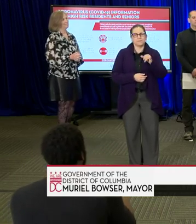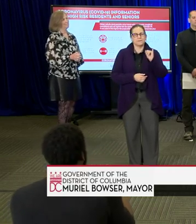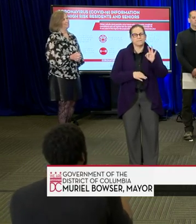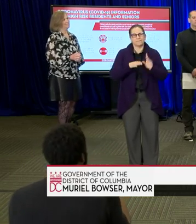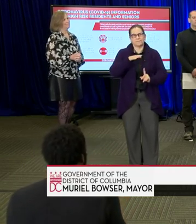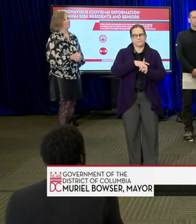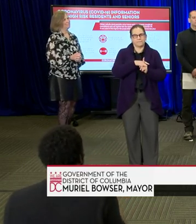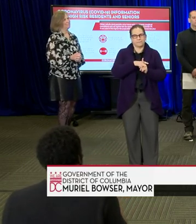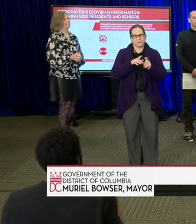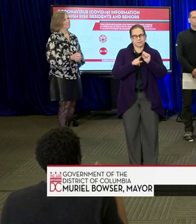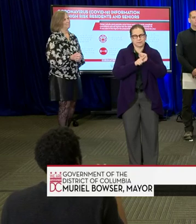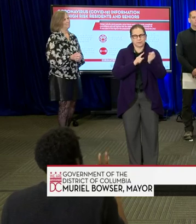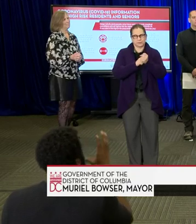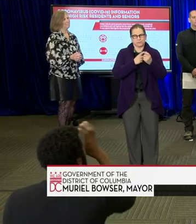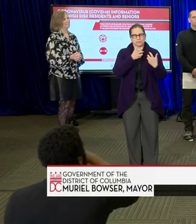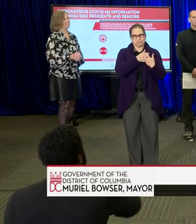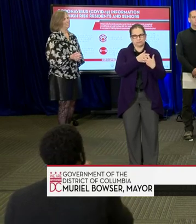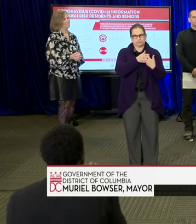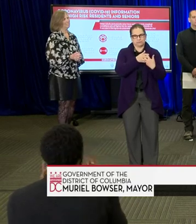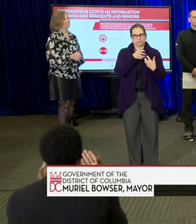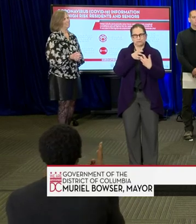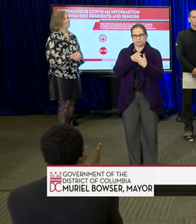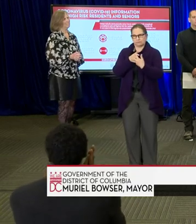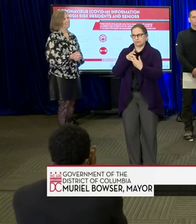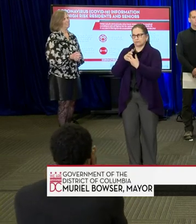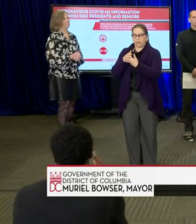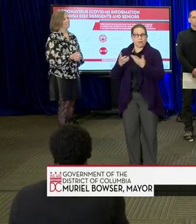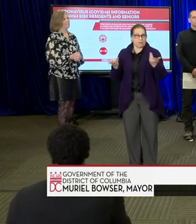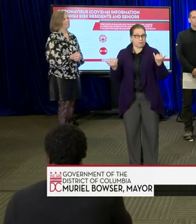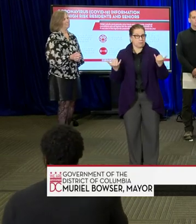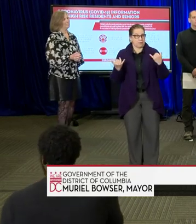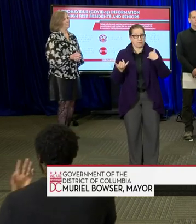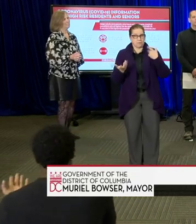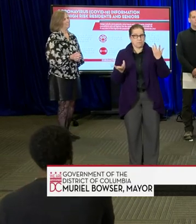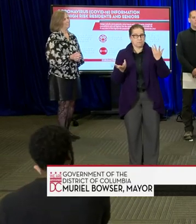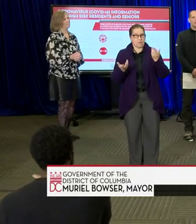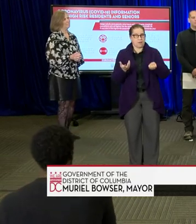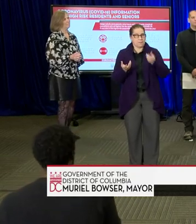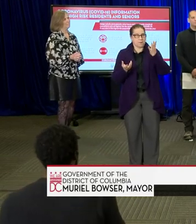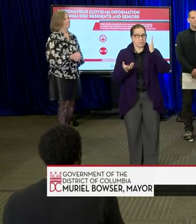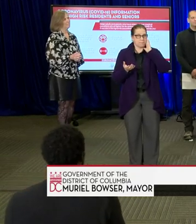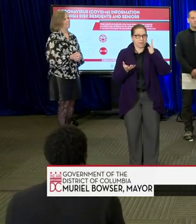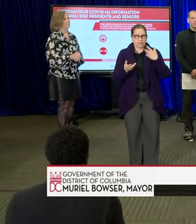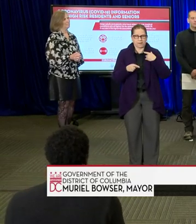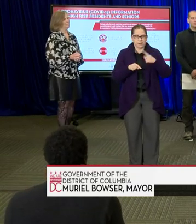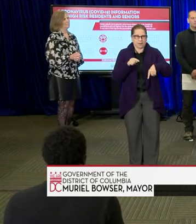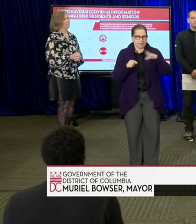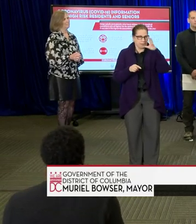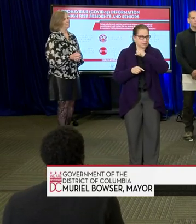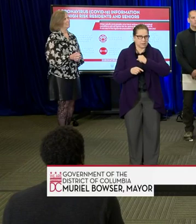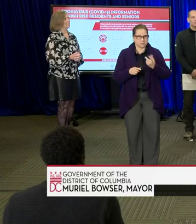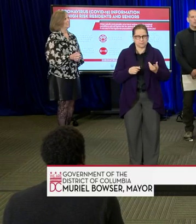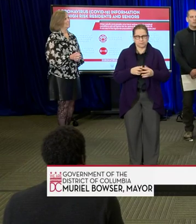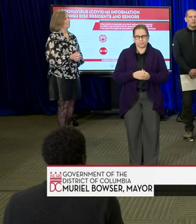beds that the medium term would provide at this point, but I could say